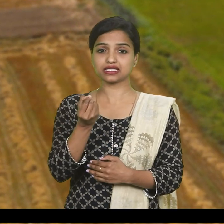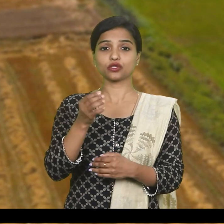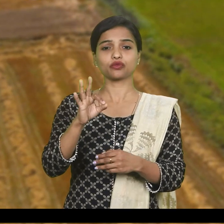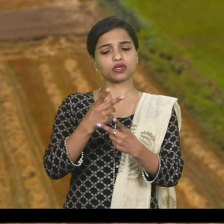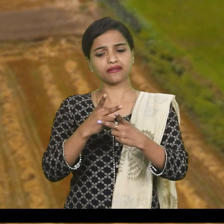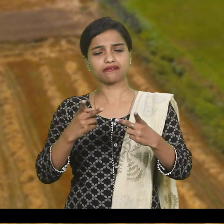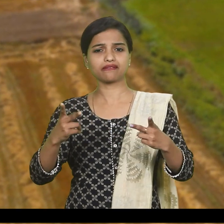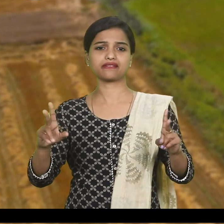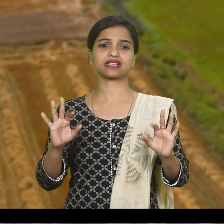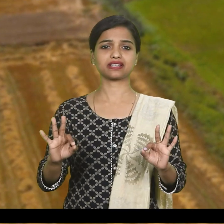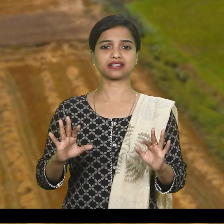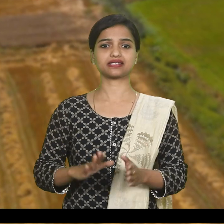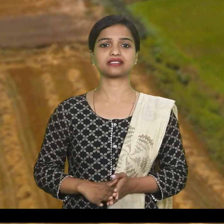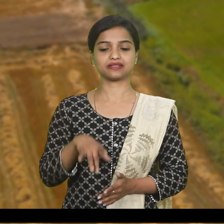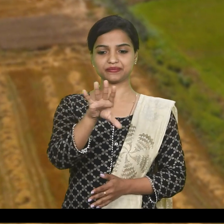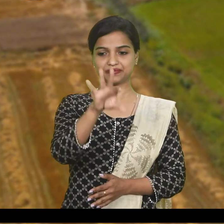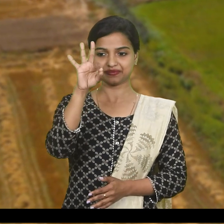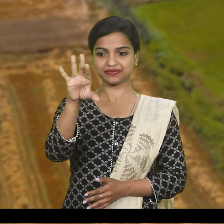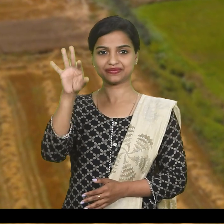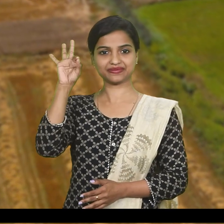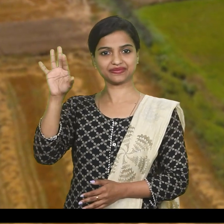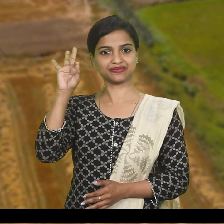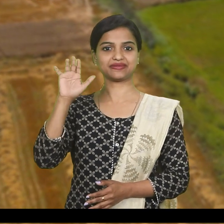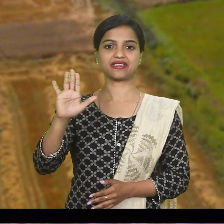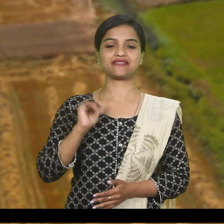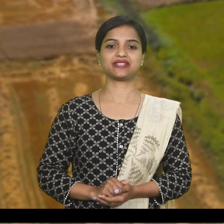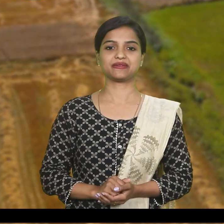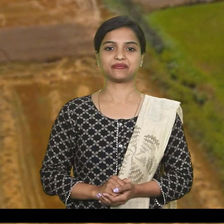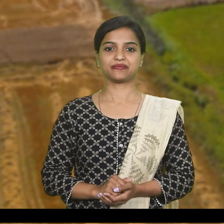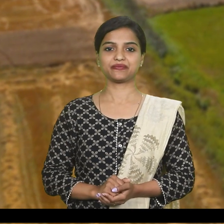variety are selected.